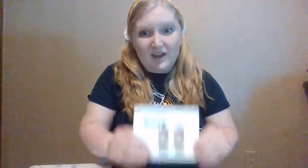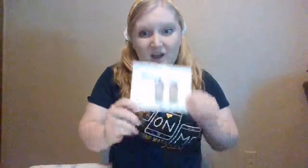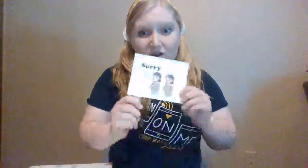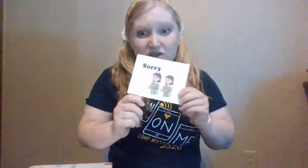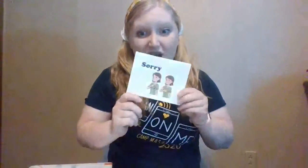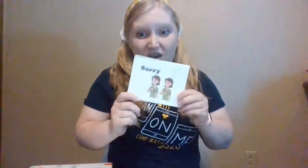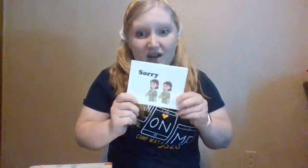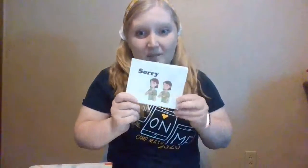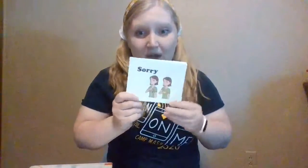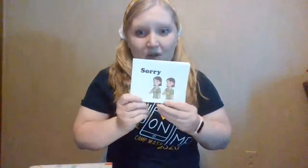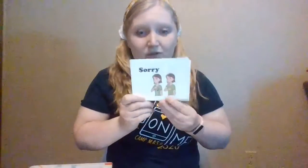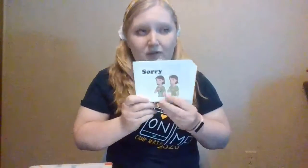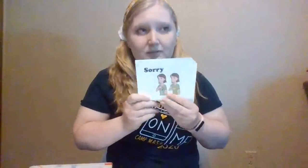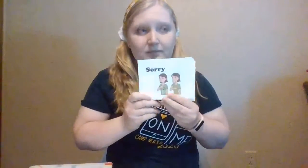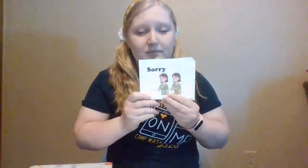that you're sorry about.